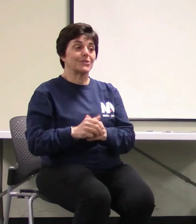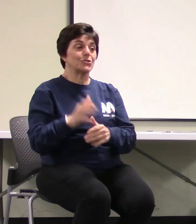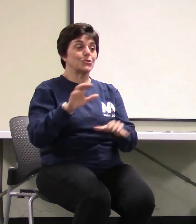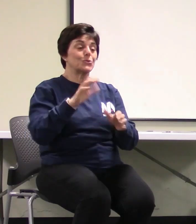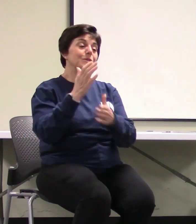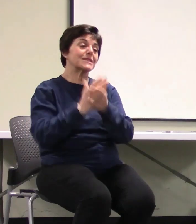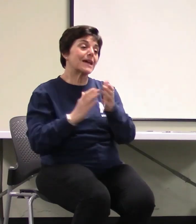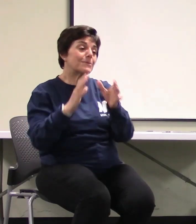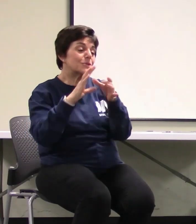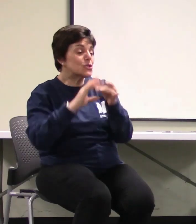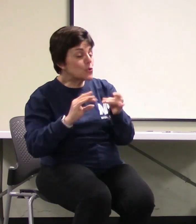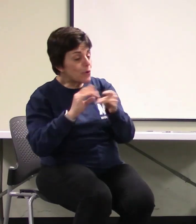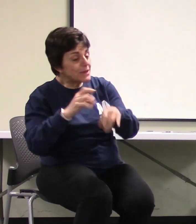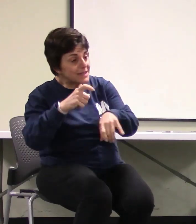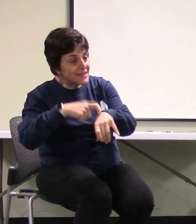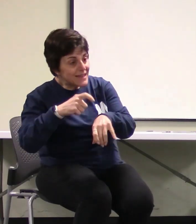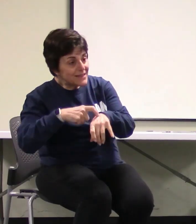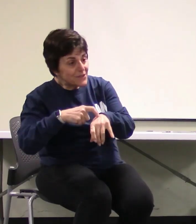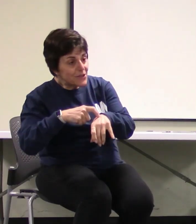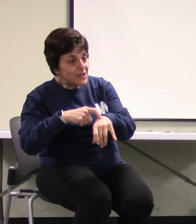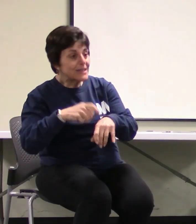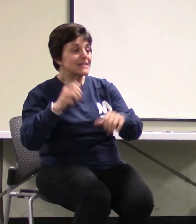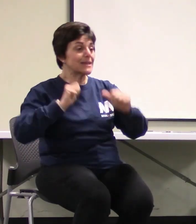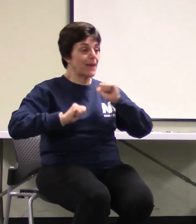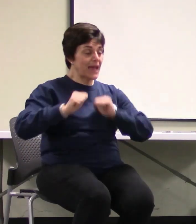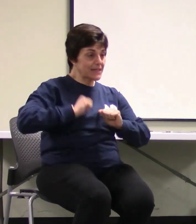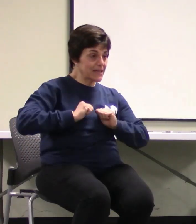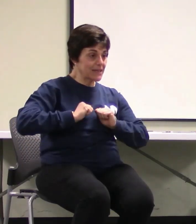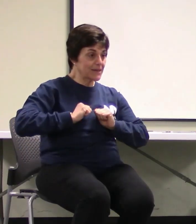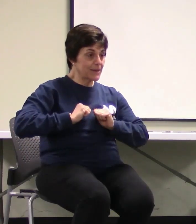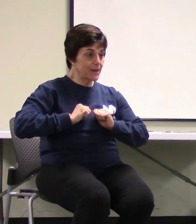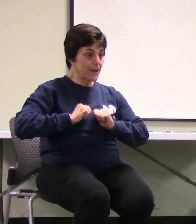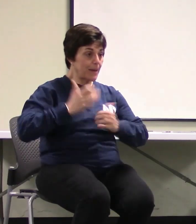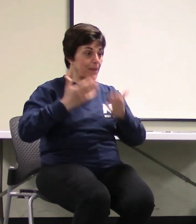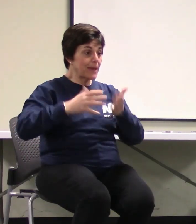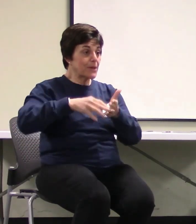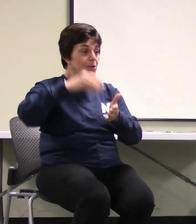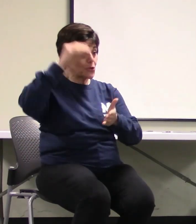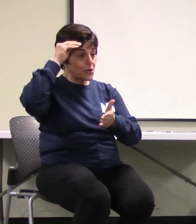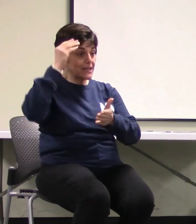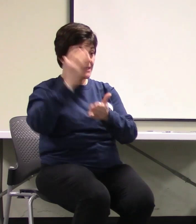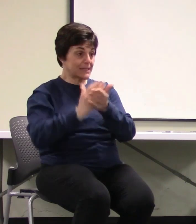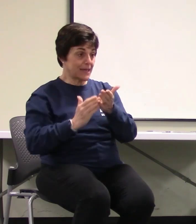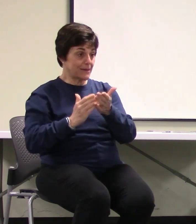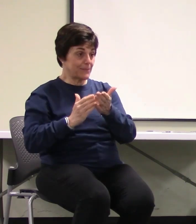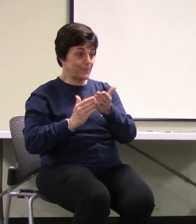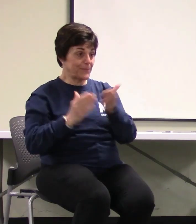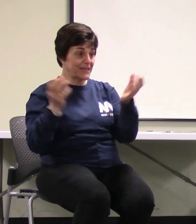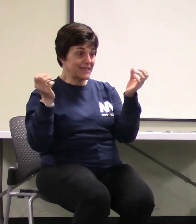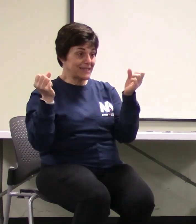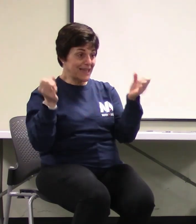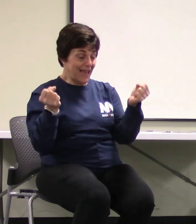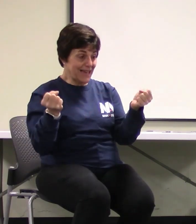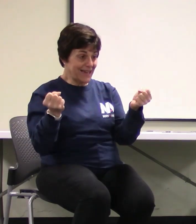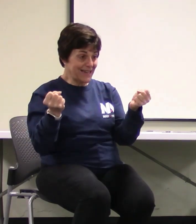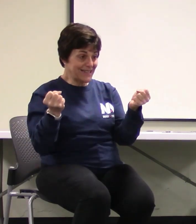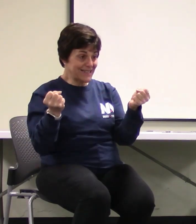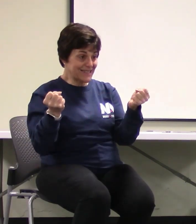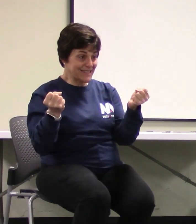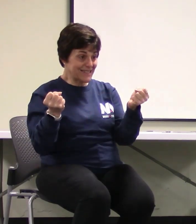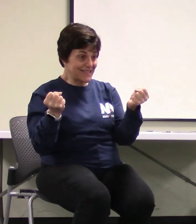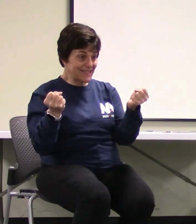some story time, some acting, and hopefully learning some signs. Does that sound good?